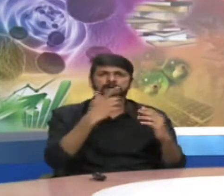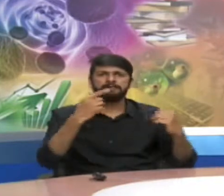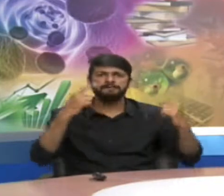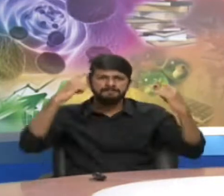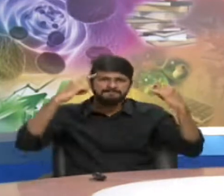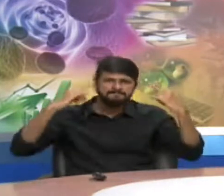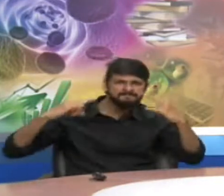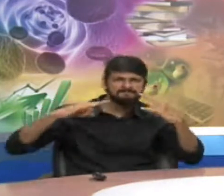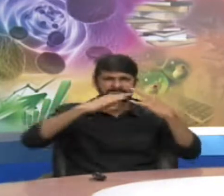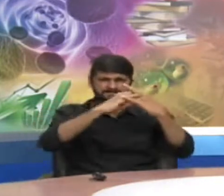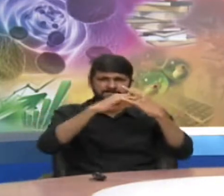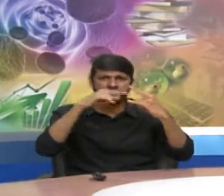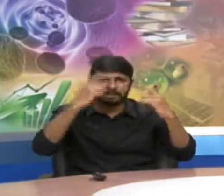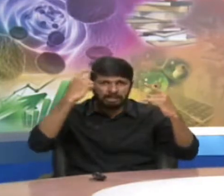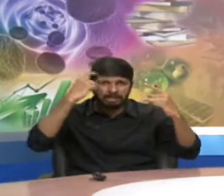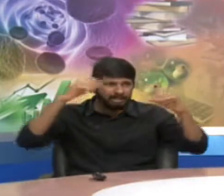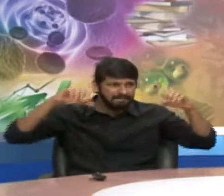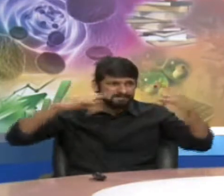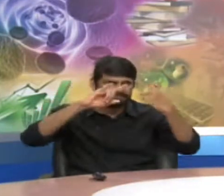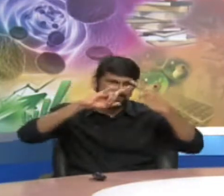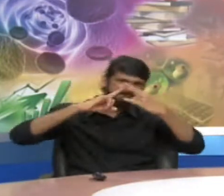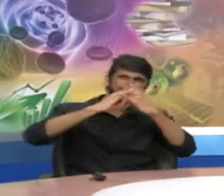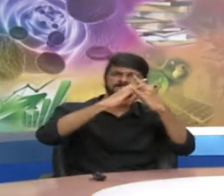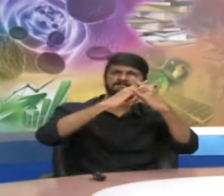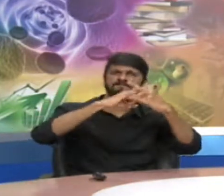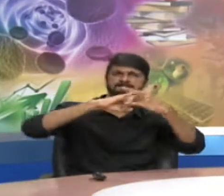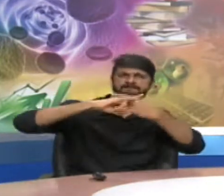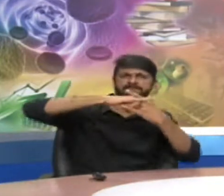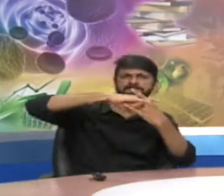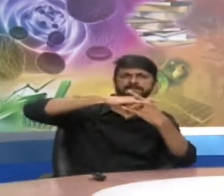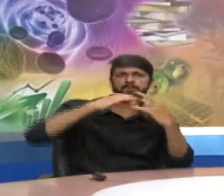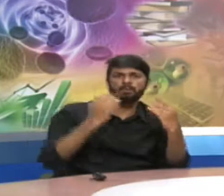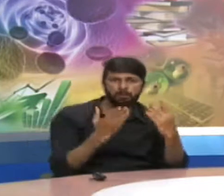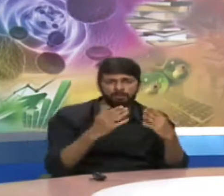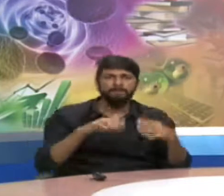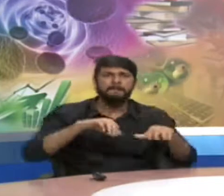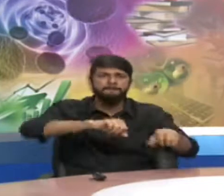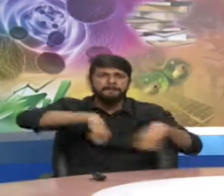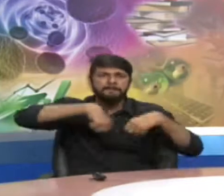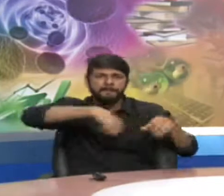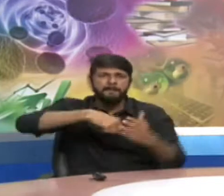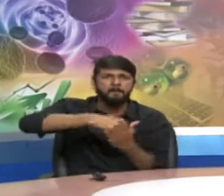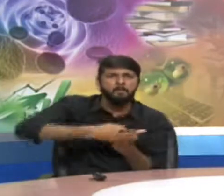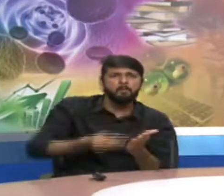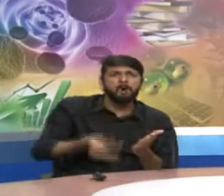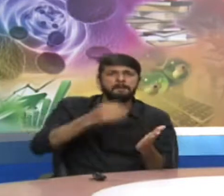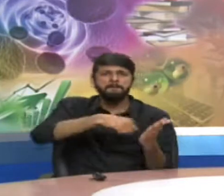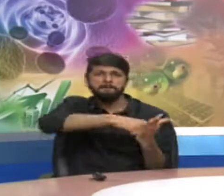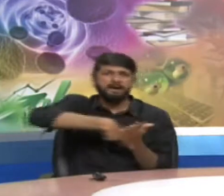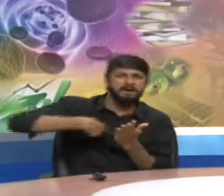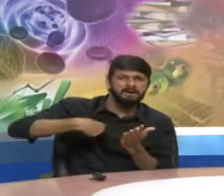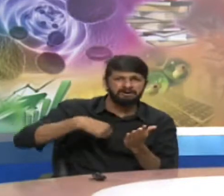of fighting bulls, horns locked, hooves stamping the ground, and